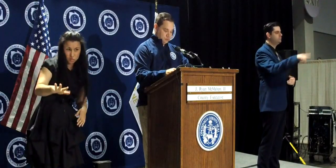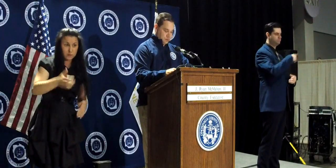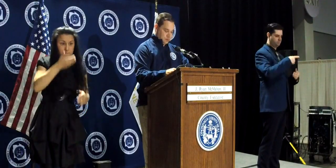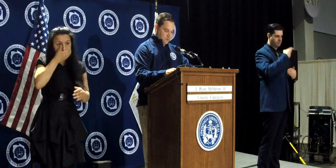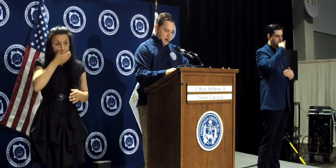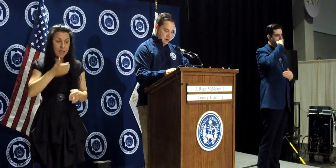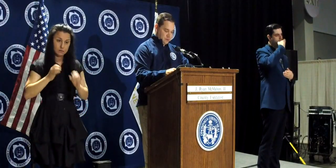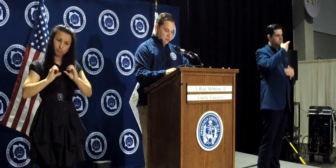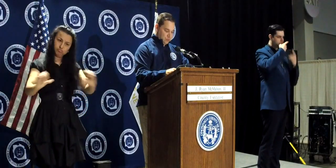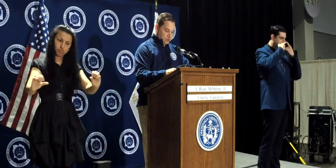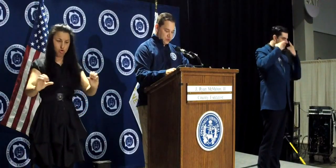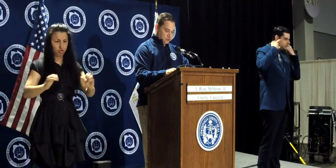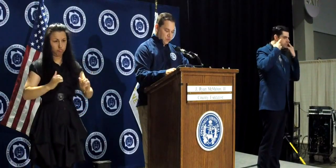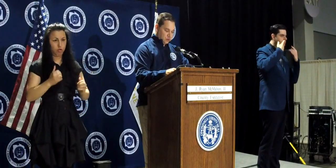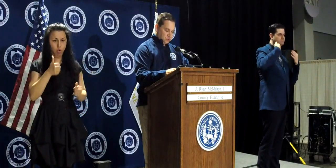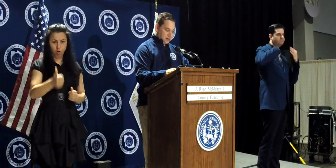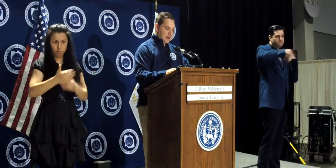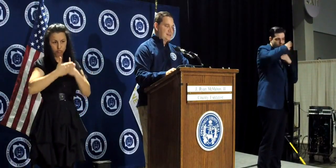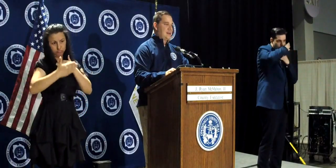hotline,